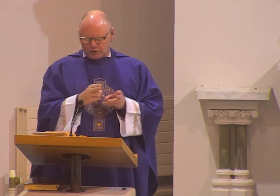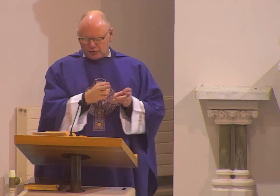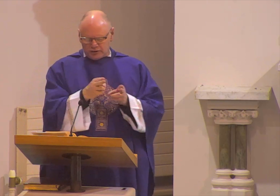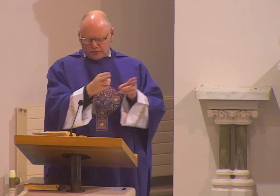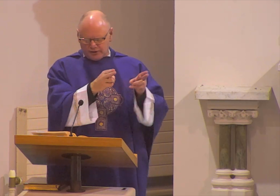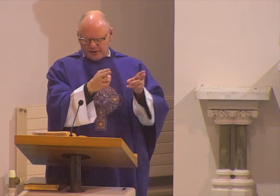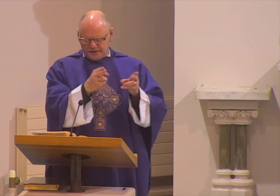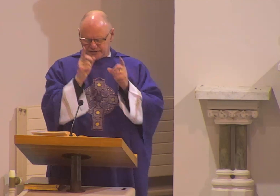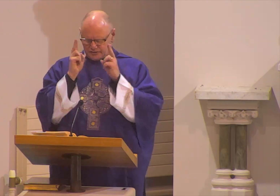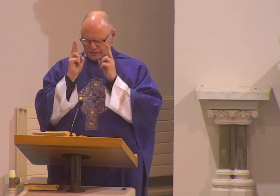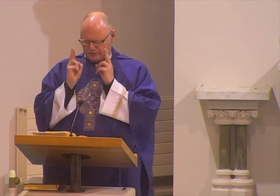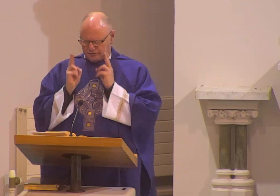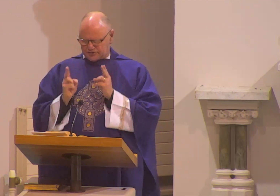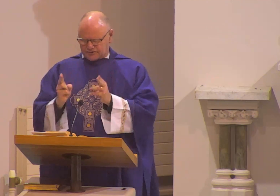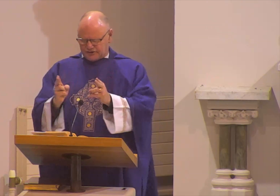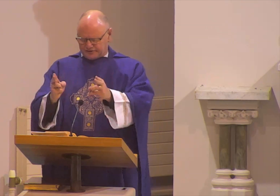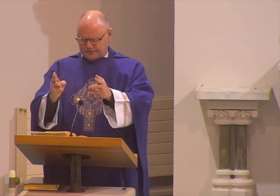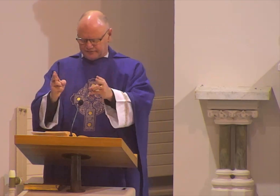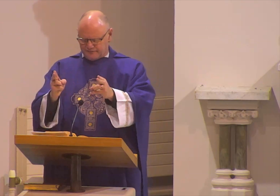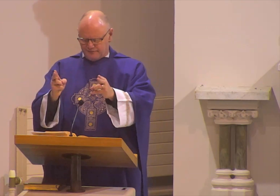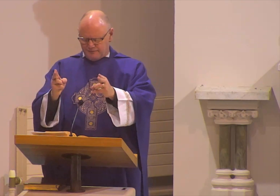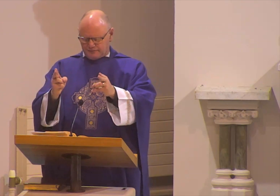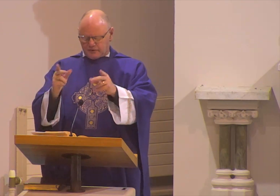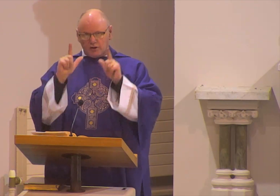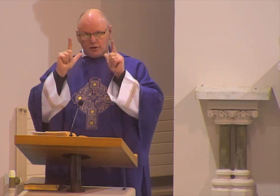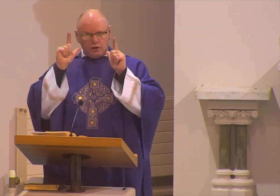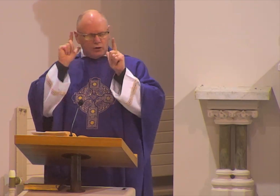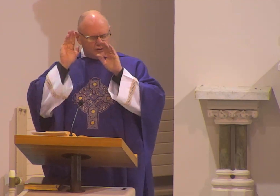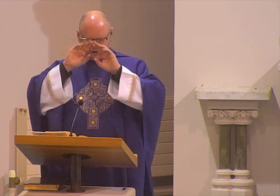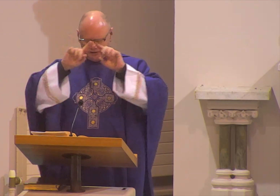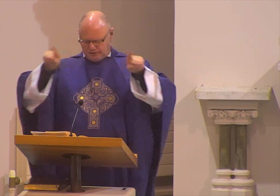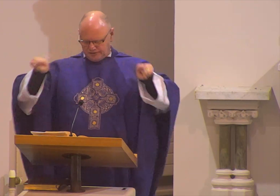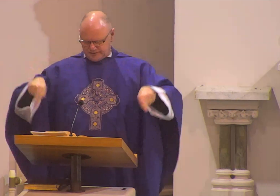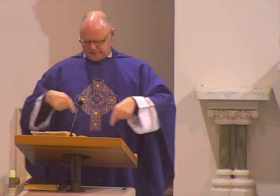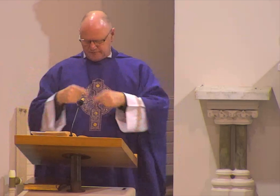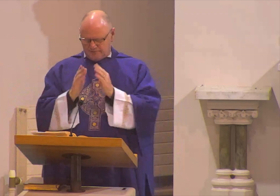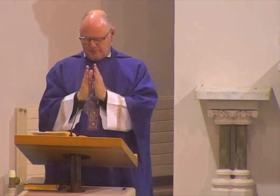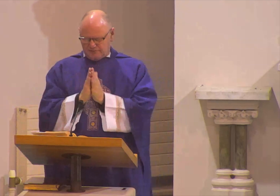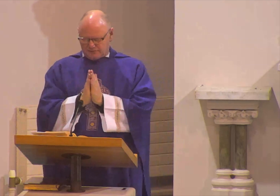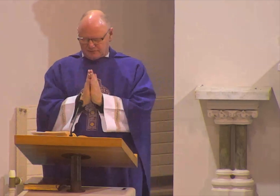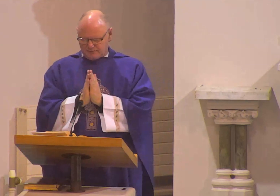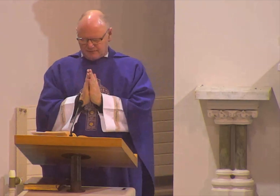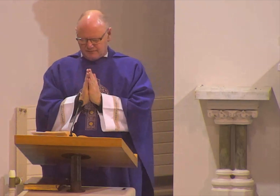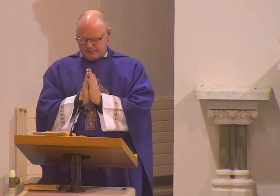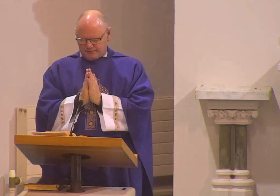our crooked ways straight. Lord, hear us.